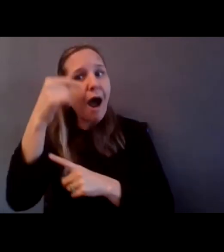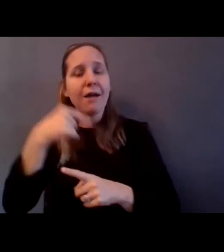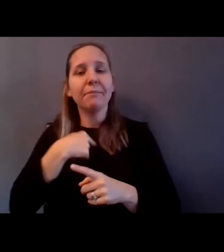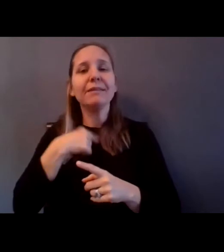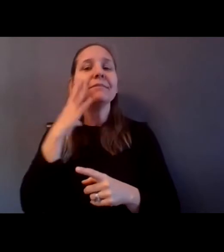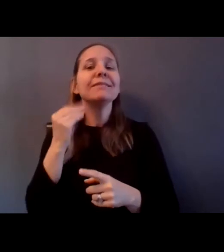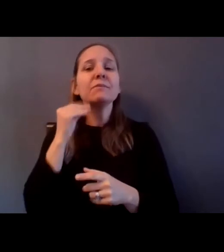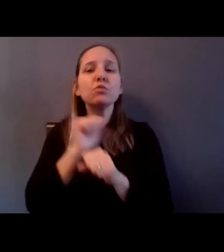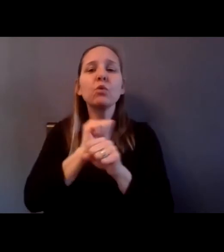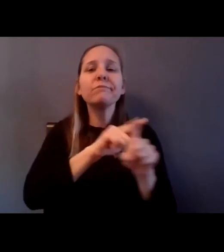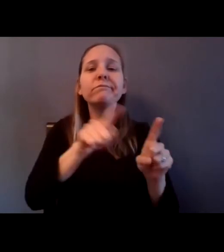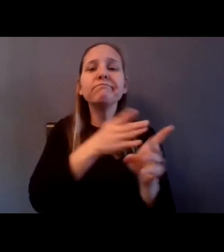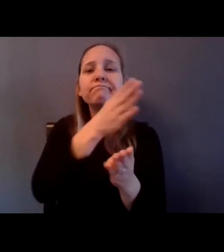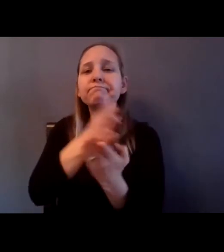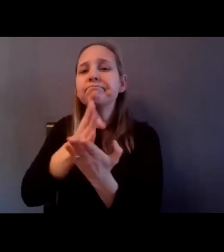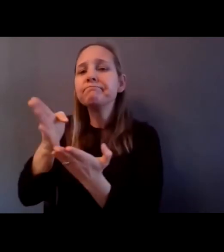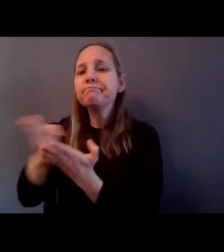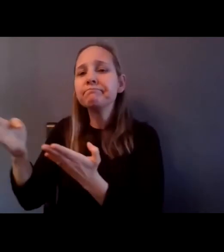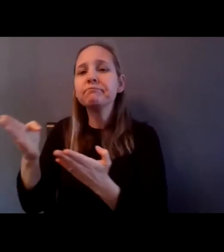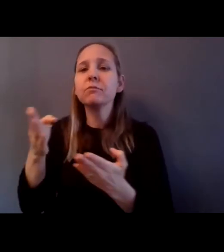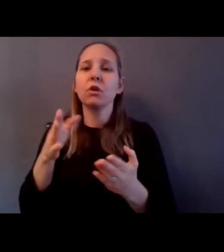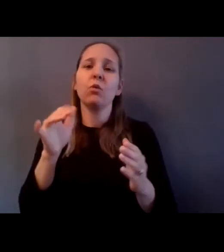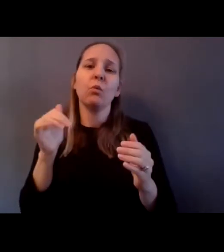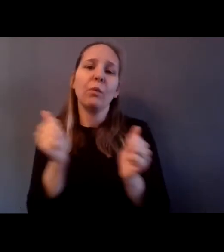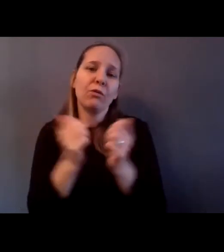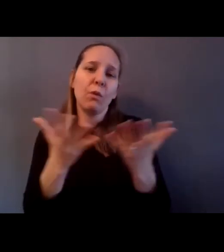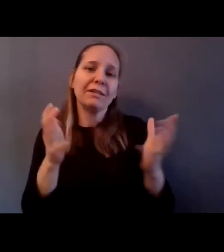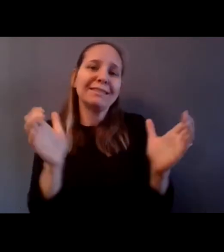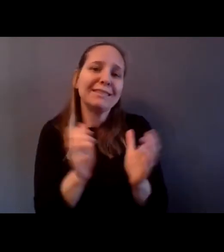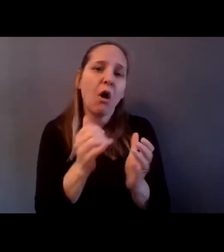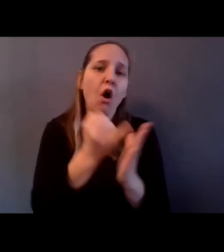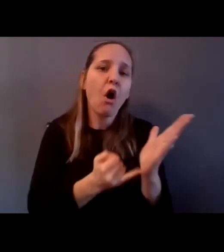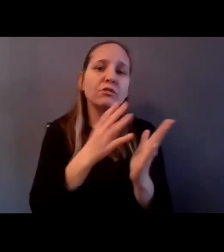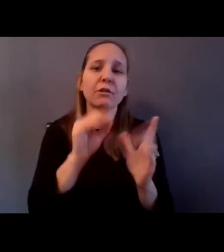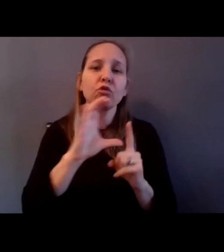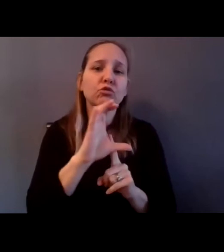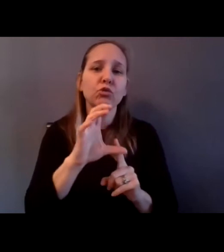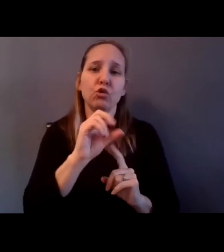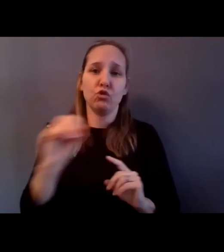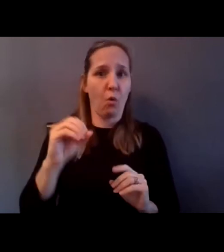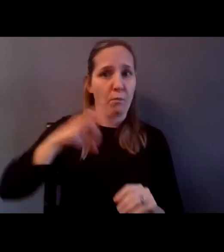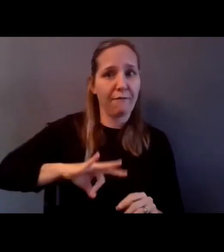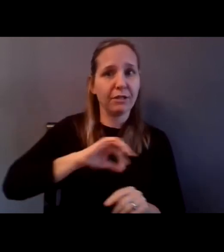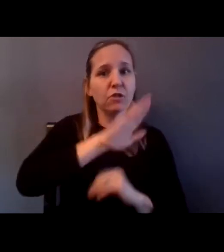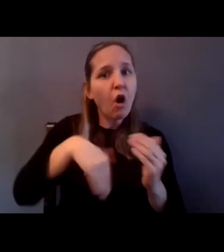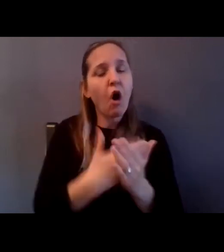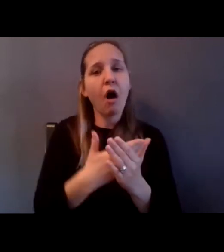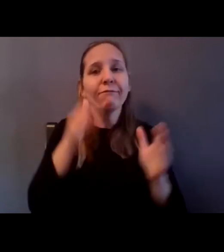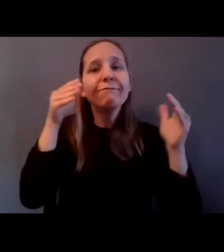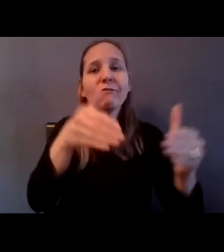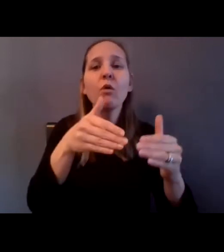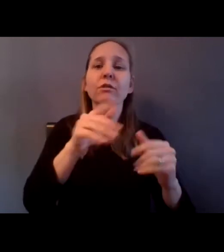various capacities in small arts and cultural nonprofits, all of which have had strong social justice or